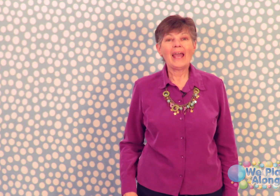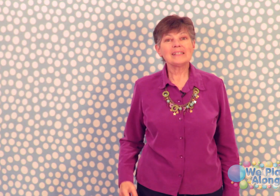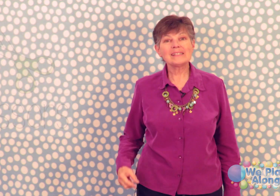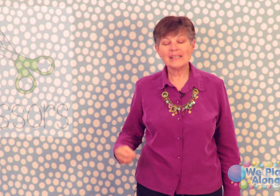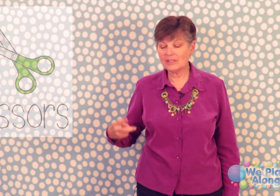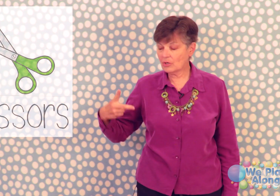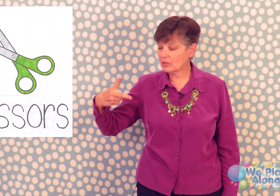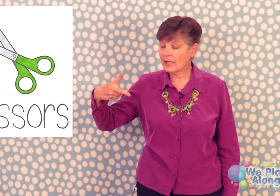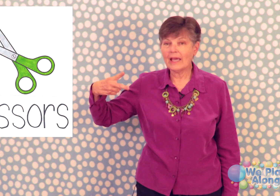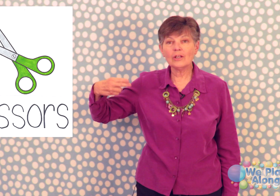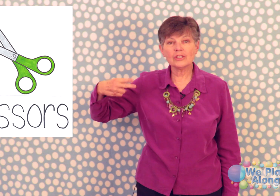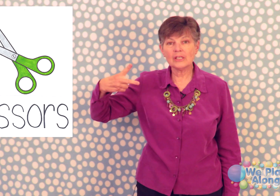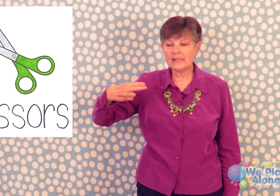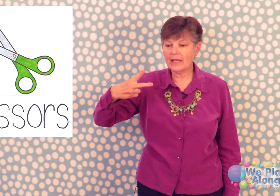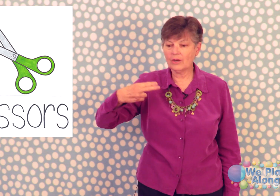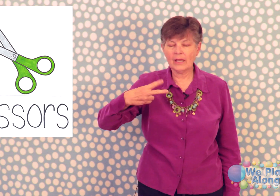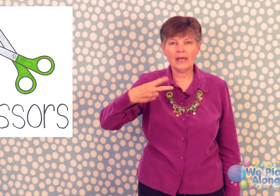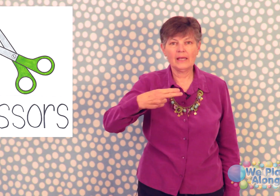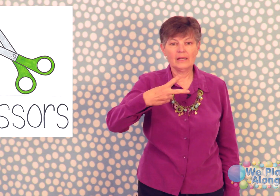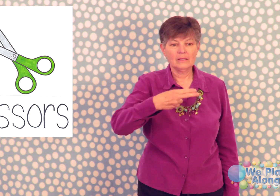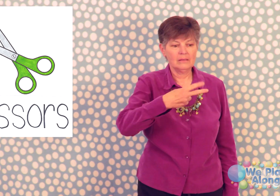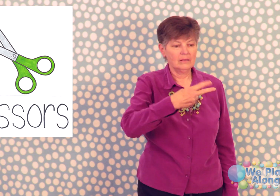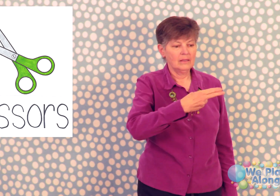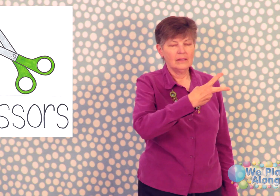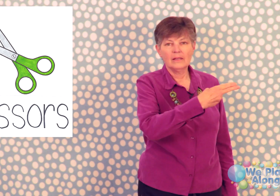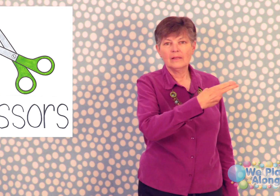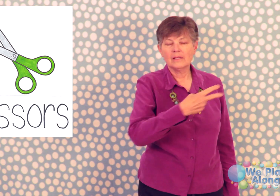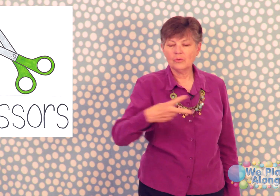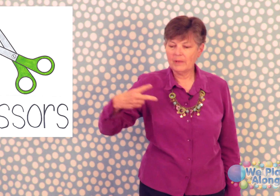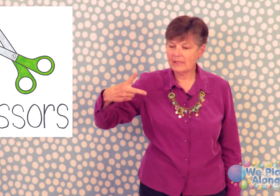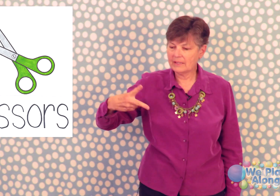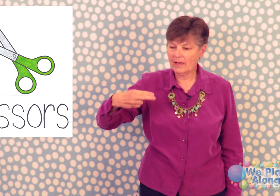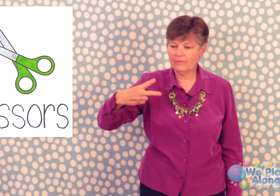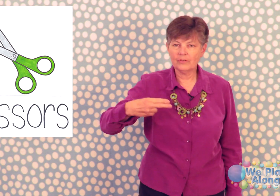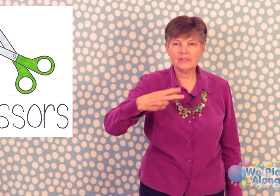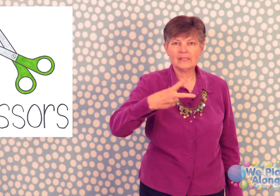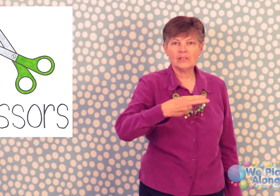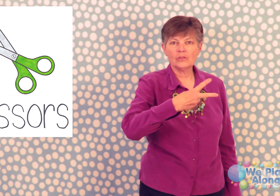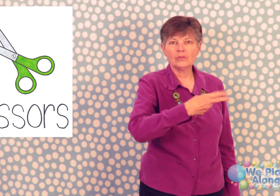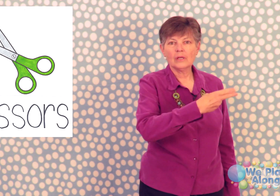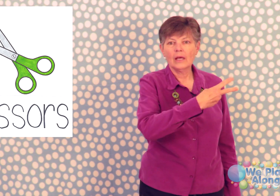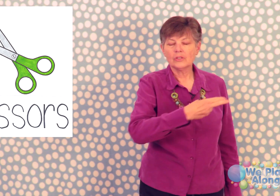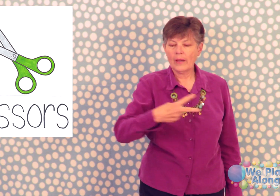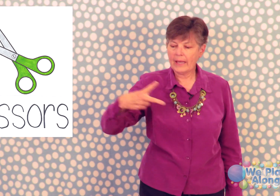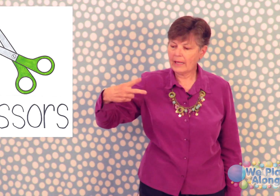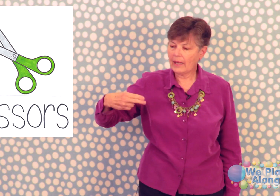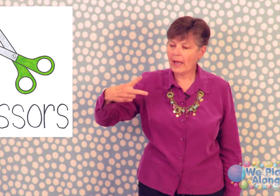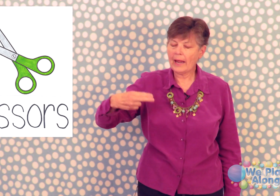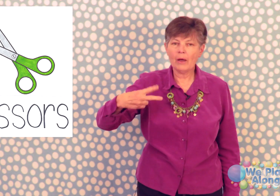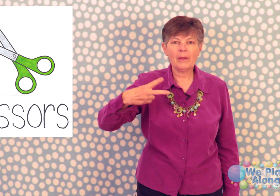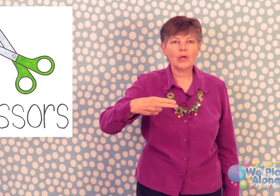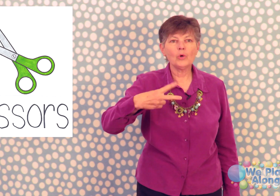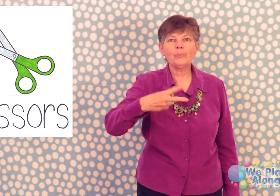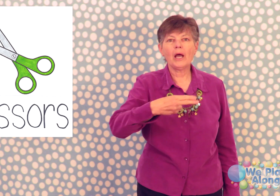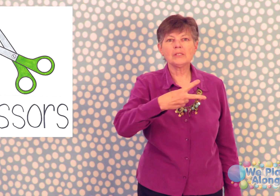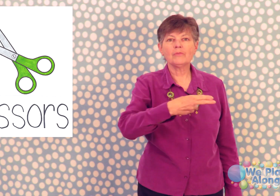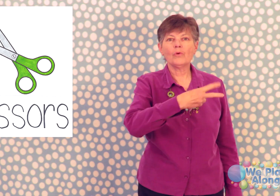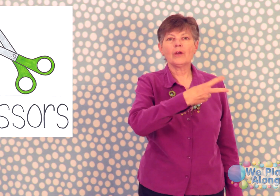And scissors, it looks just like you're cutting. This would be the sign for scissors. So I cut out my coupons before I